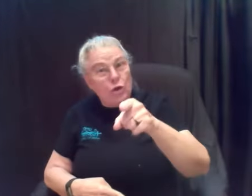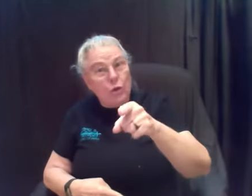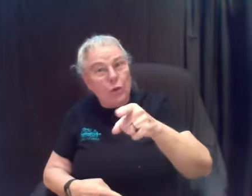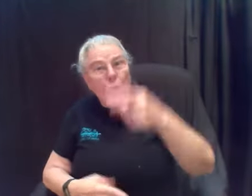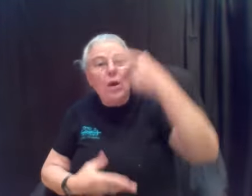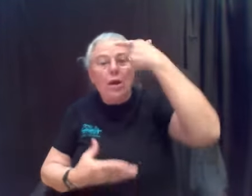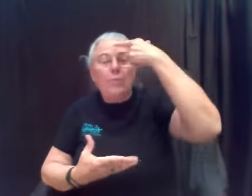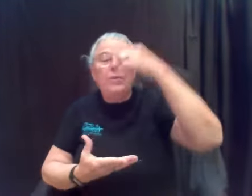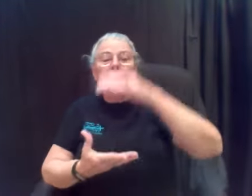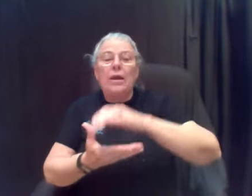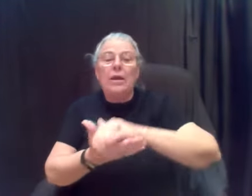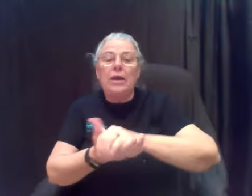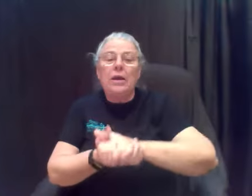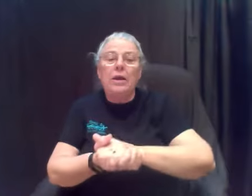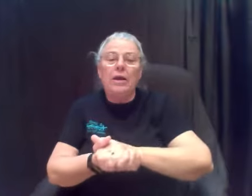you believe,